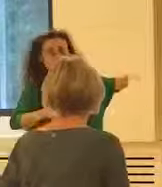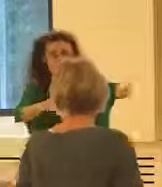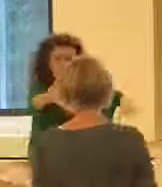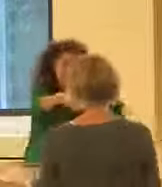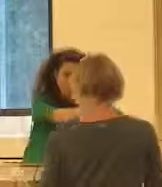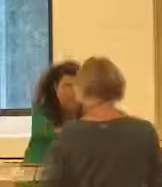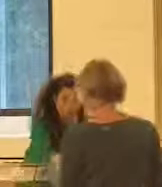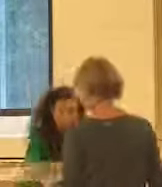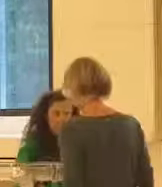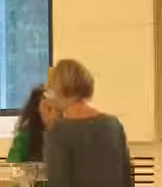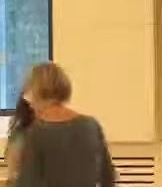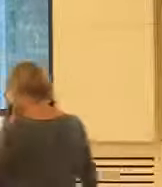Sorry, I didn't see you.